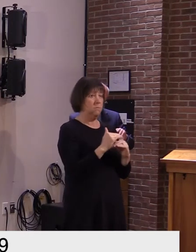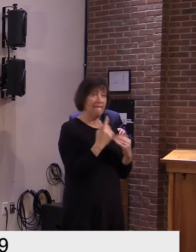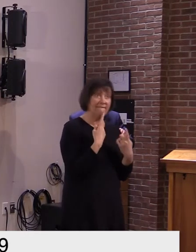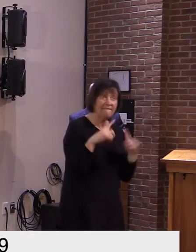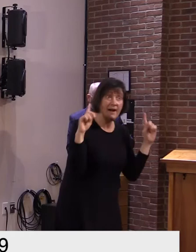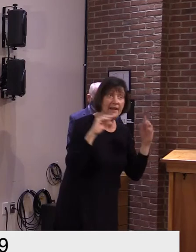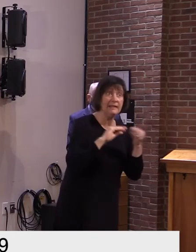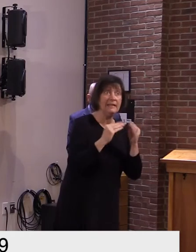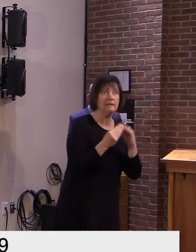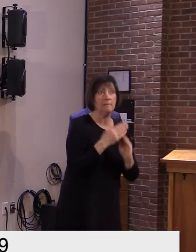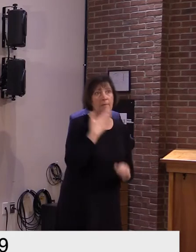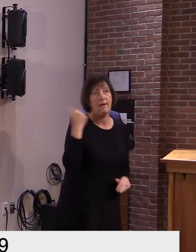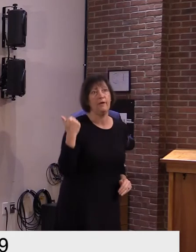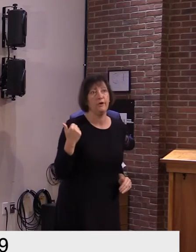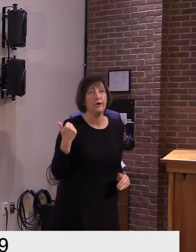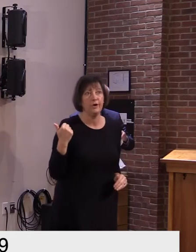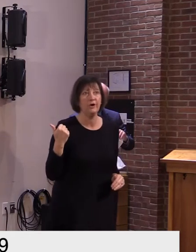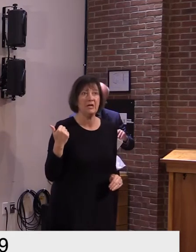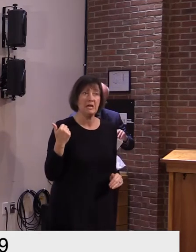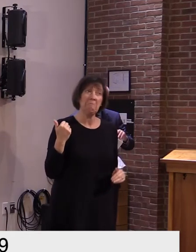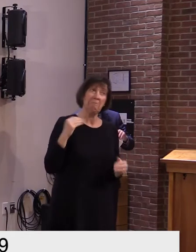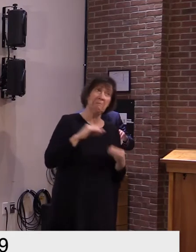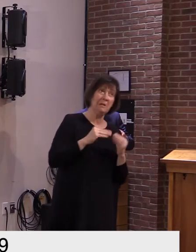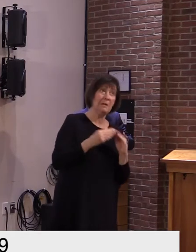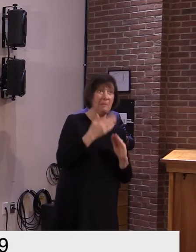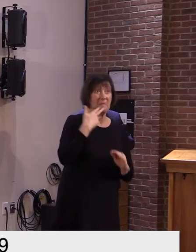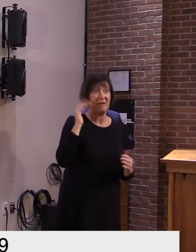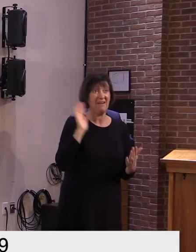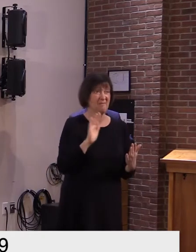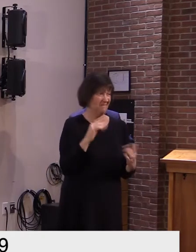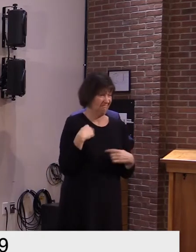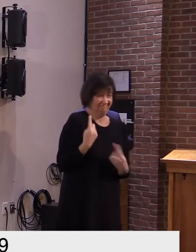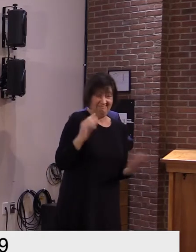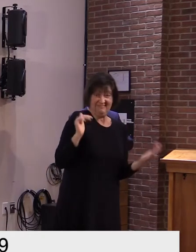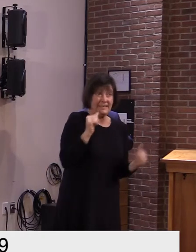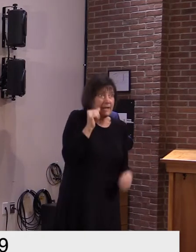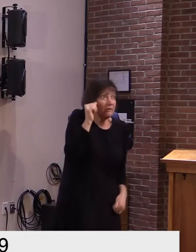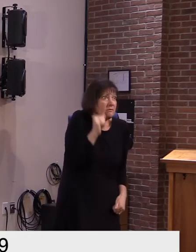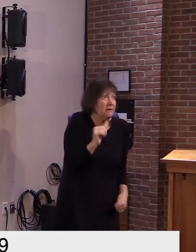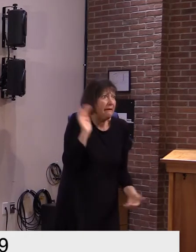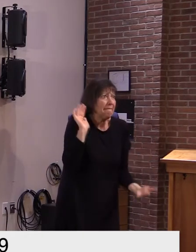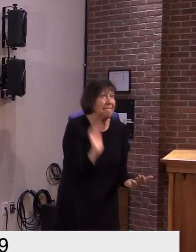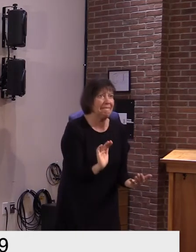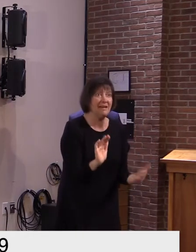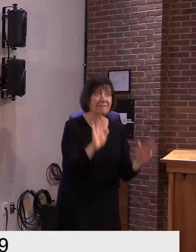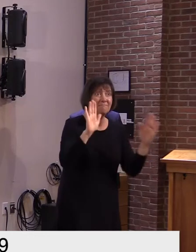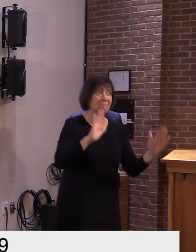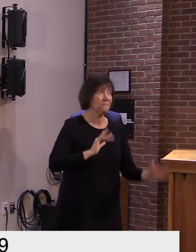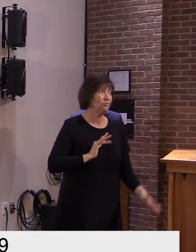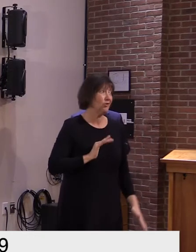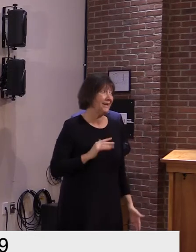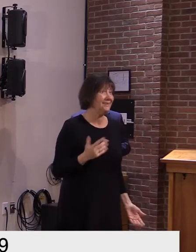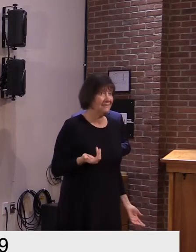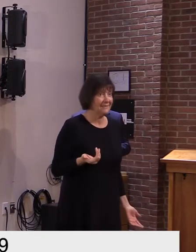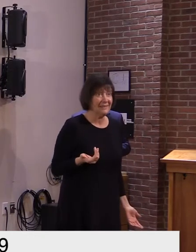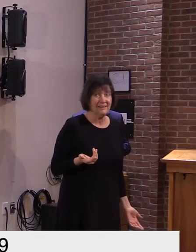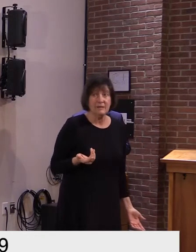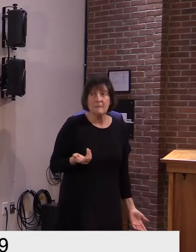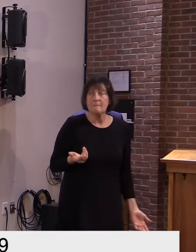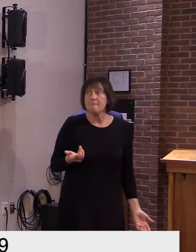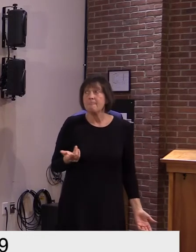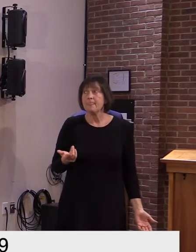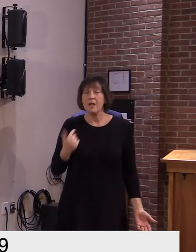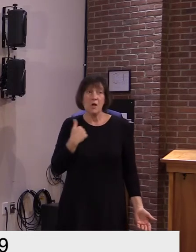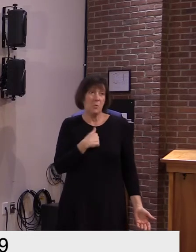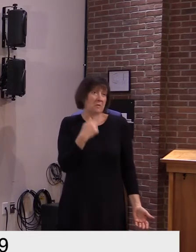reduction, plateaued, maybe a little bit of a reduction even since yesterday, which is great news for us. And so